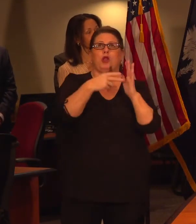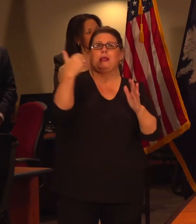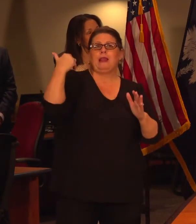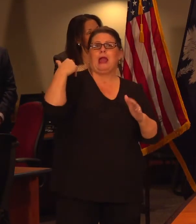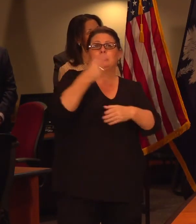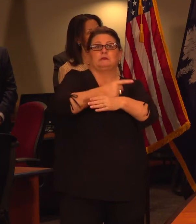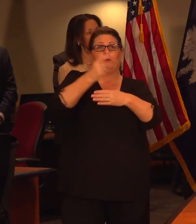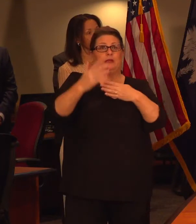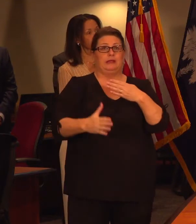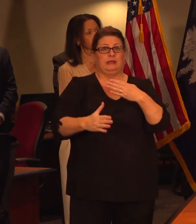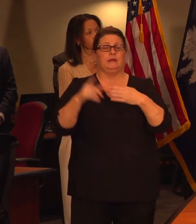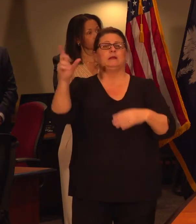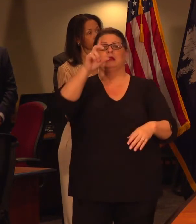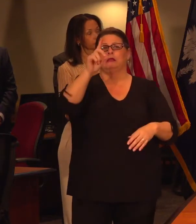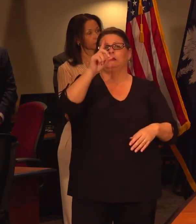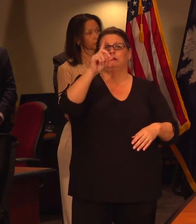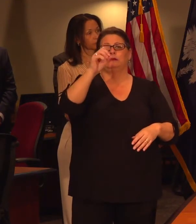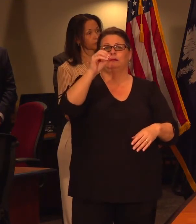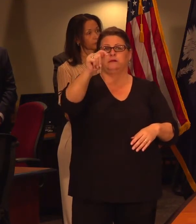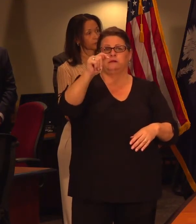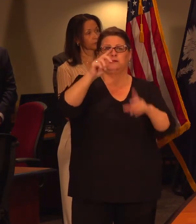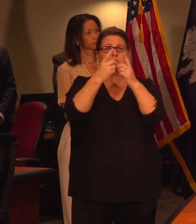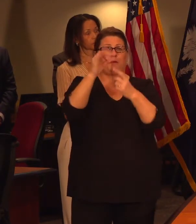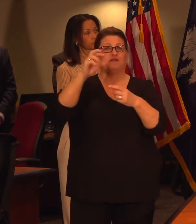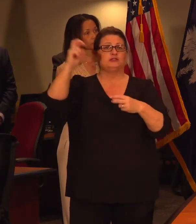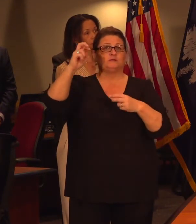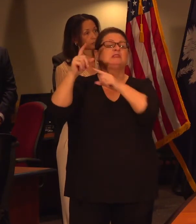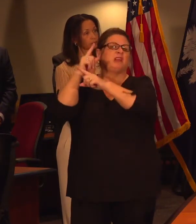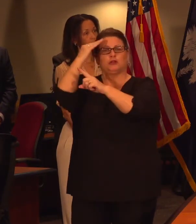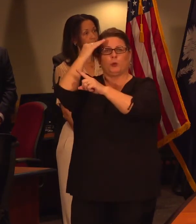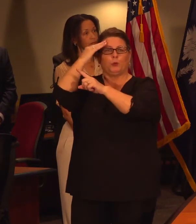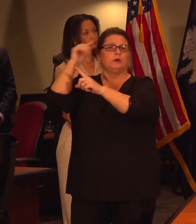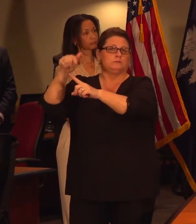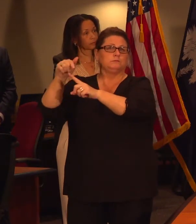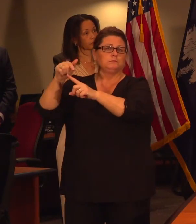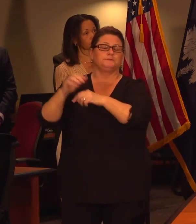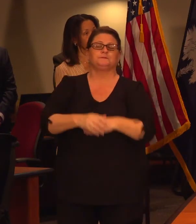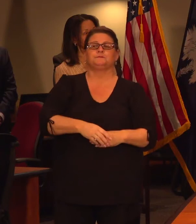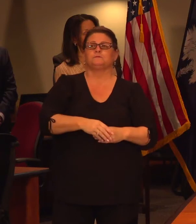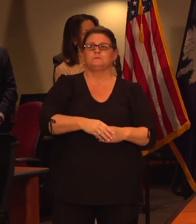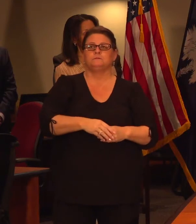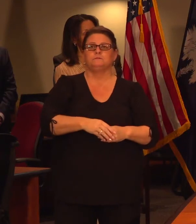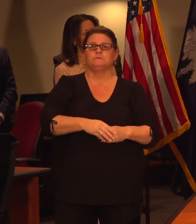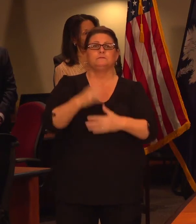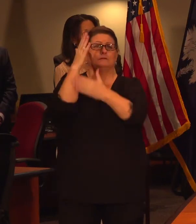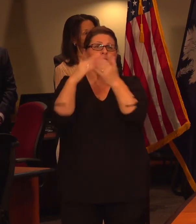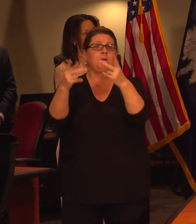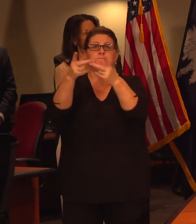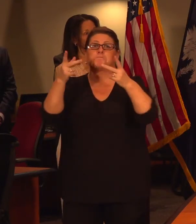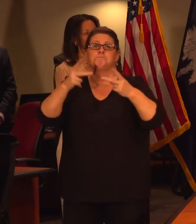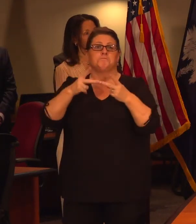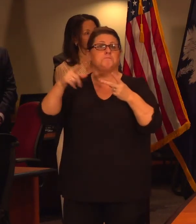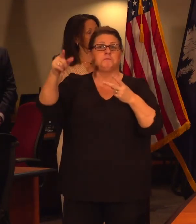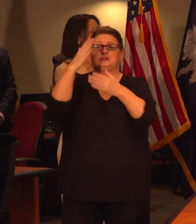weekend from the Department of Transportation. That was part of our consideration for today, where in some places,